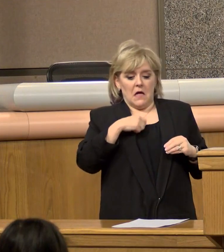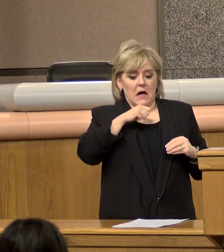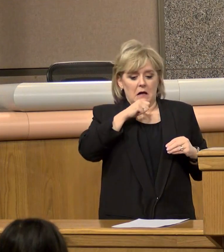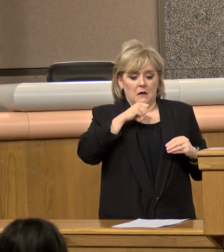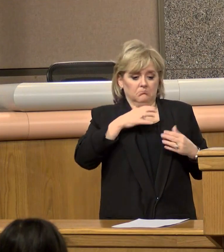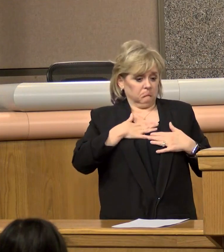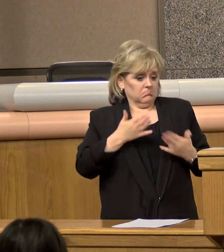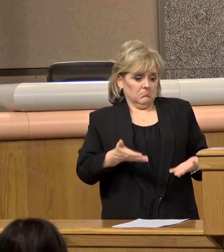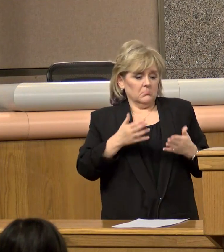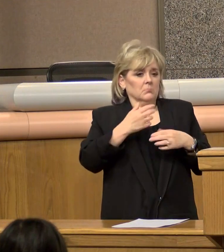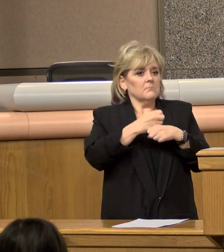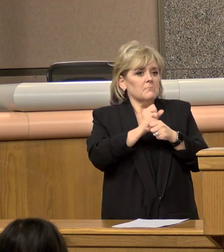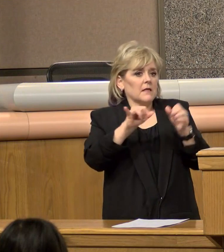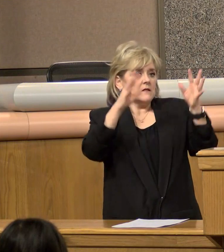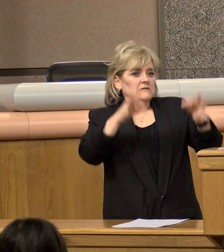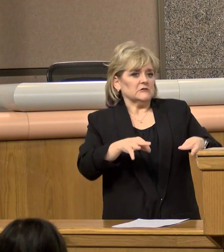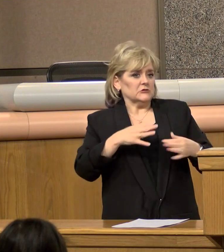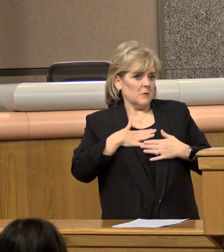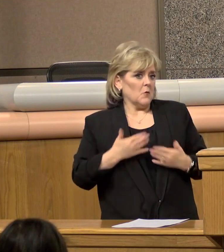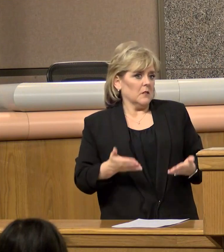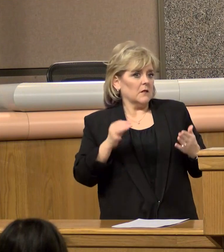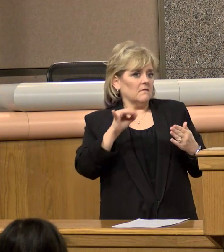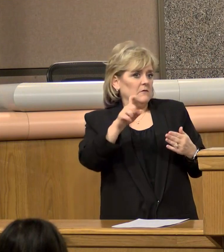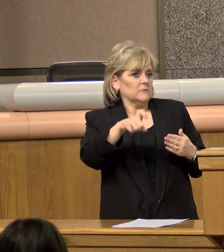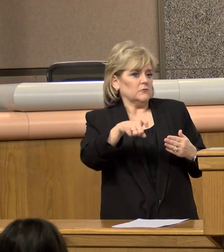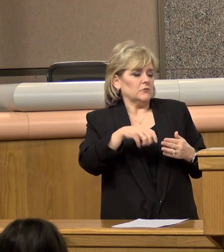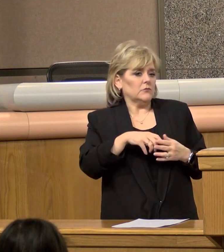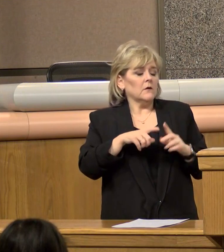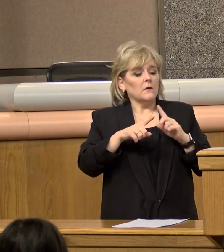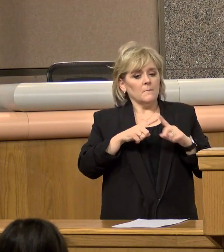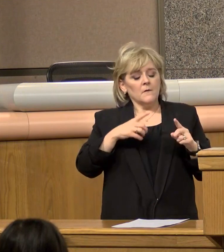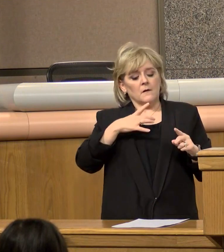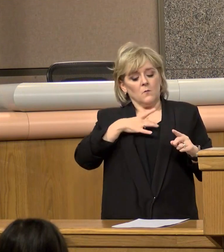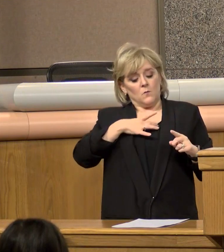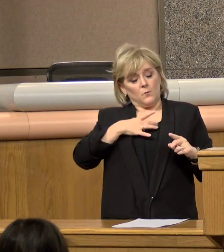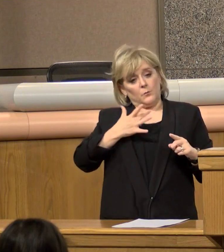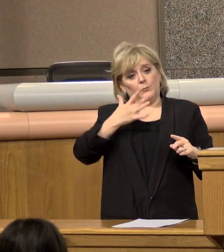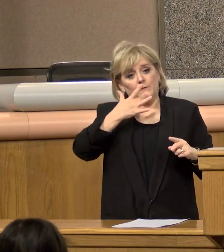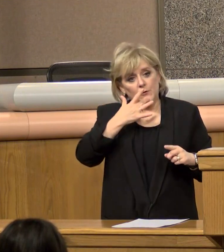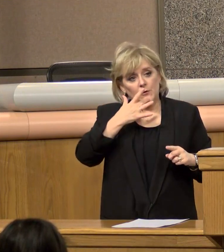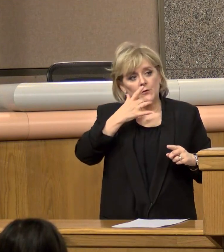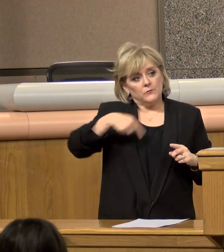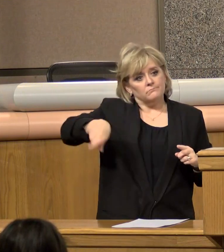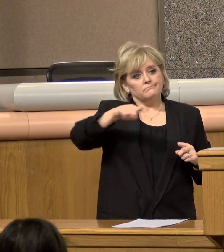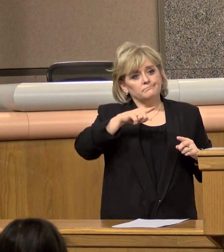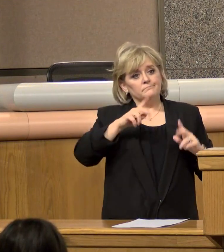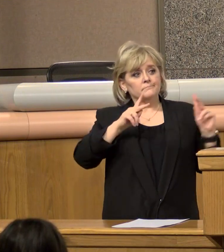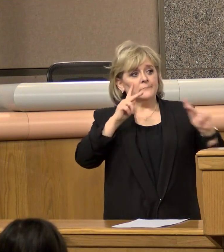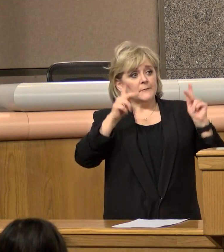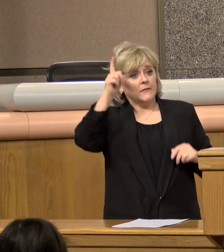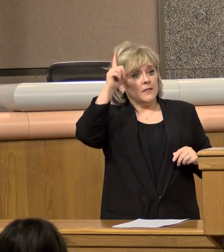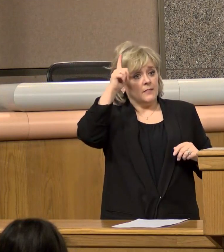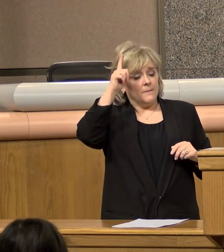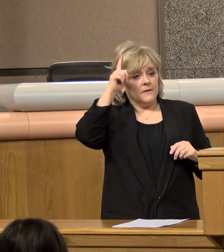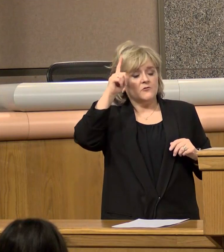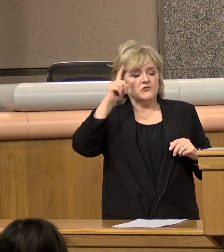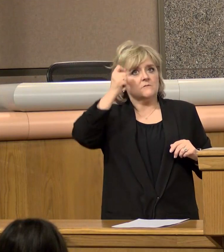to that point, I'd like to see our citizens take this more seriously, as I commented a few minutes ago.